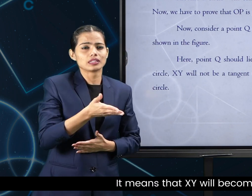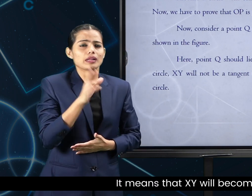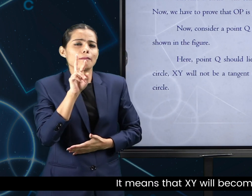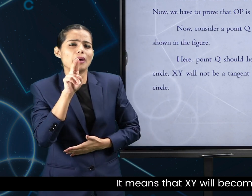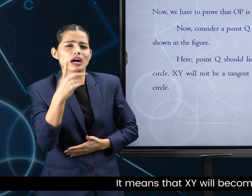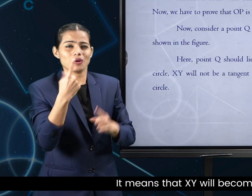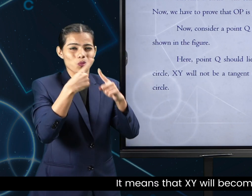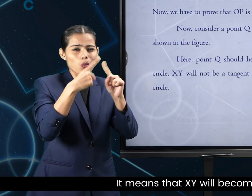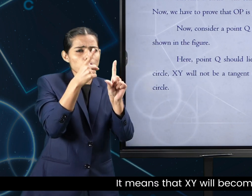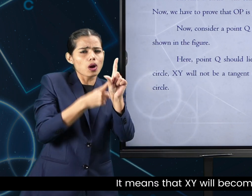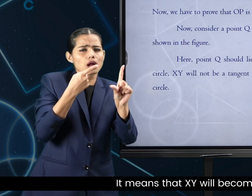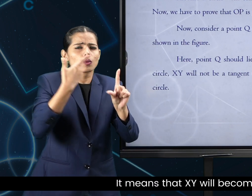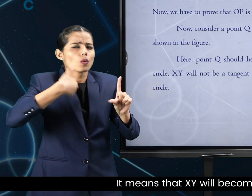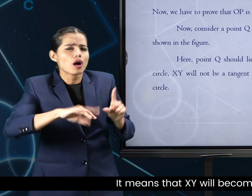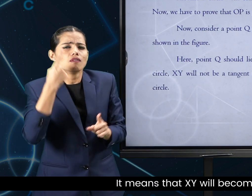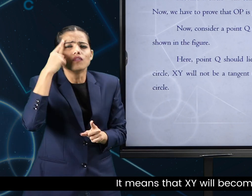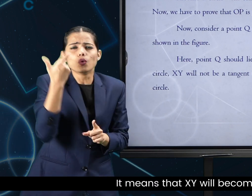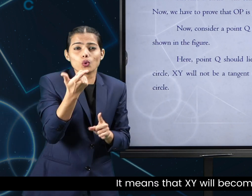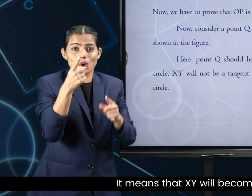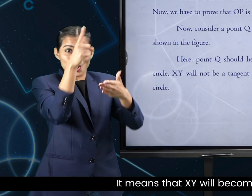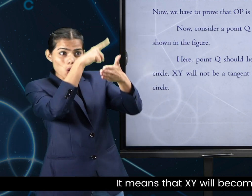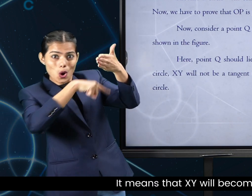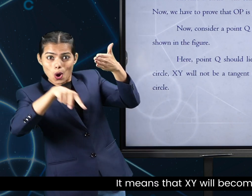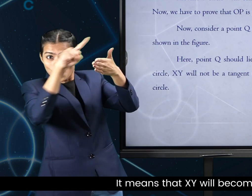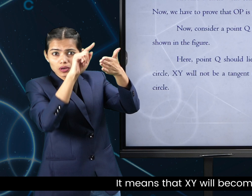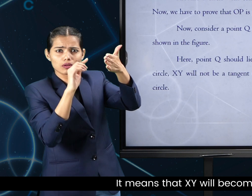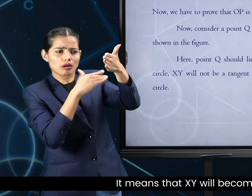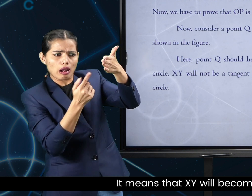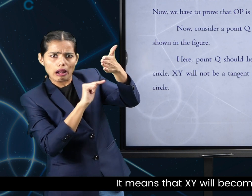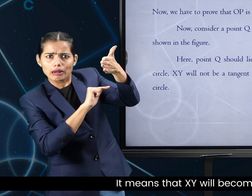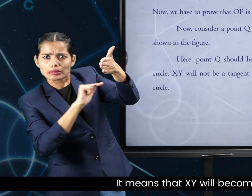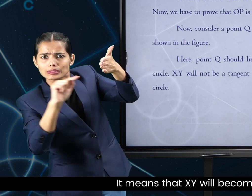It means that XY will become a secant of a circle.